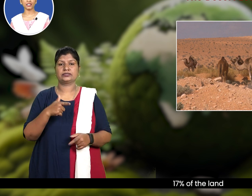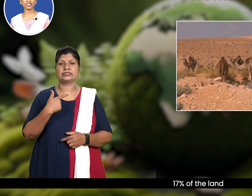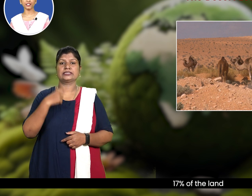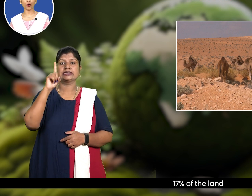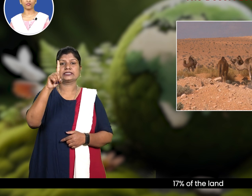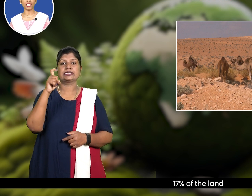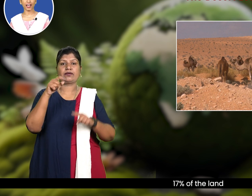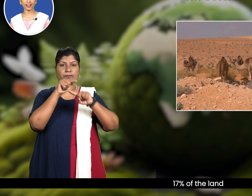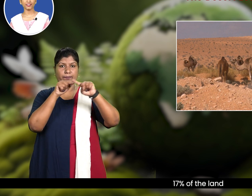17% of the land